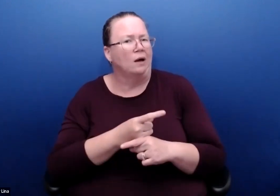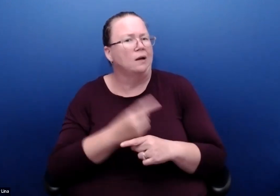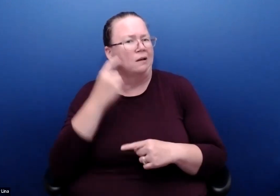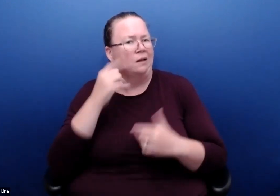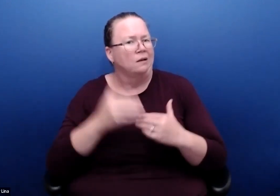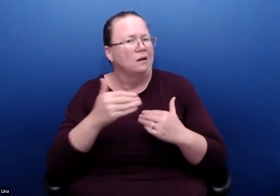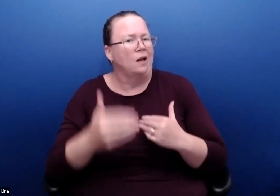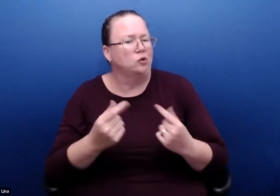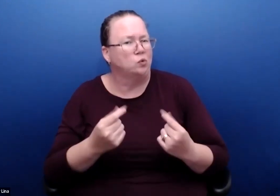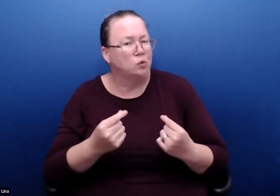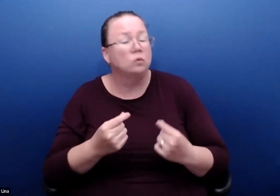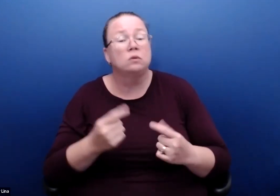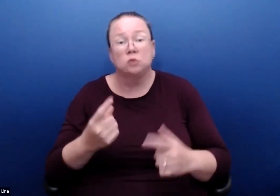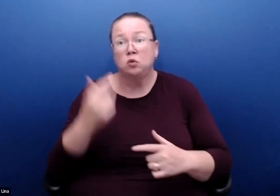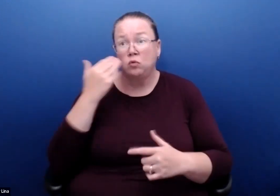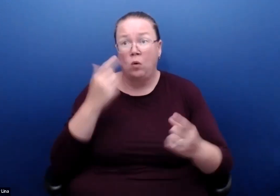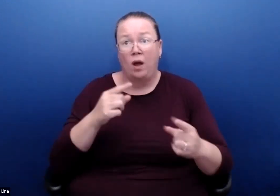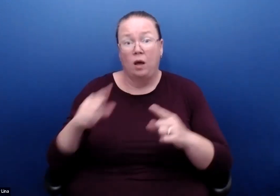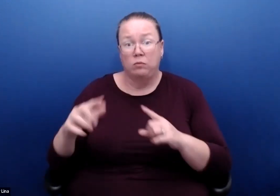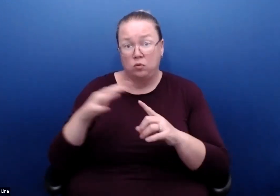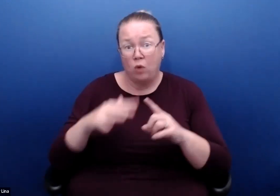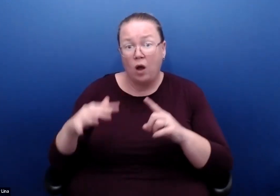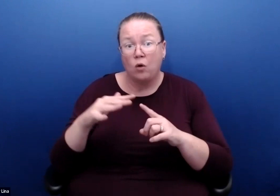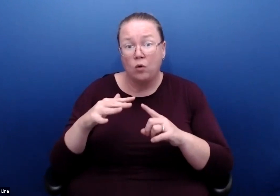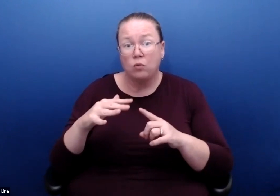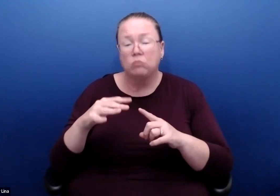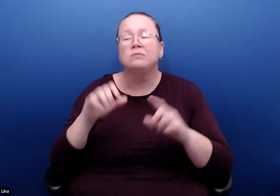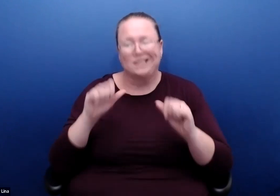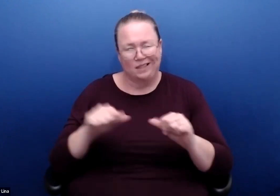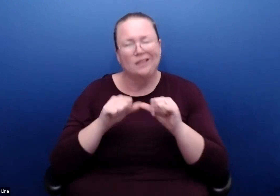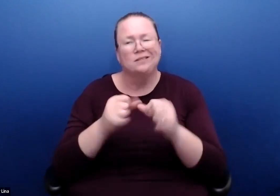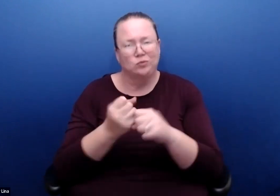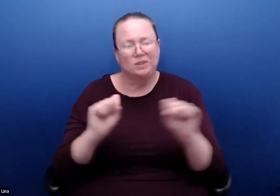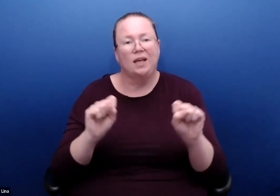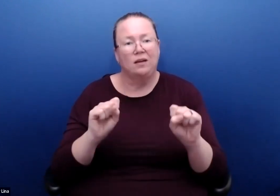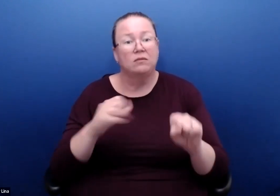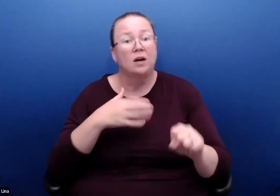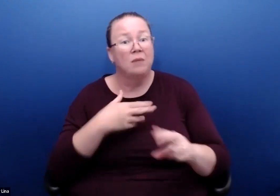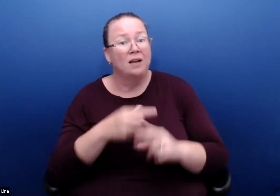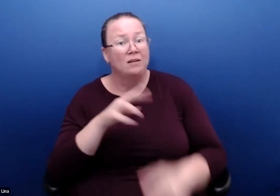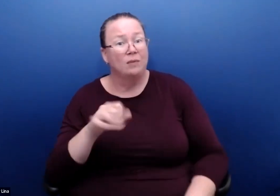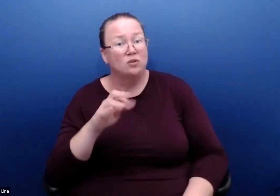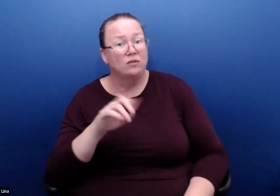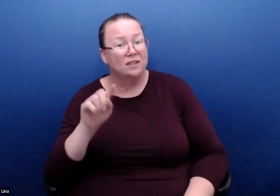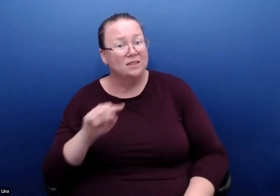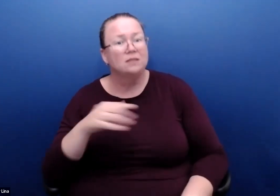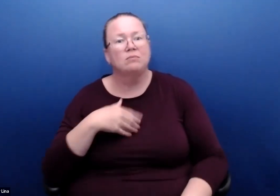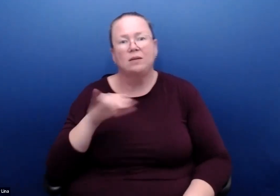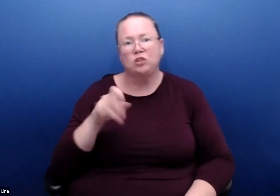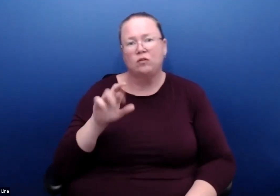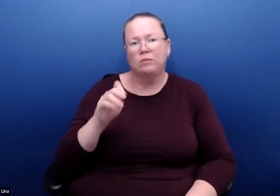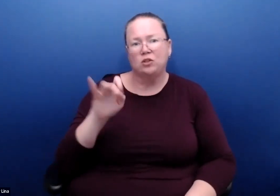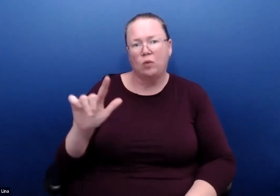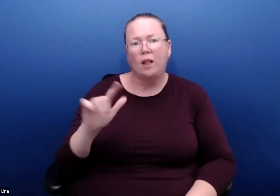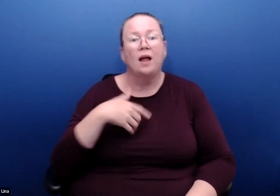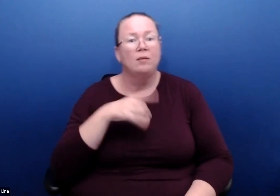gonna take. If you're aware of what's going on, then you can stay safe. My name is Gabby Cervantes. My name is Jennifer Besterl.